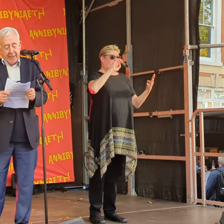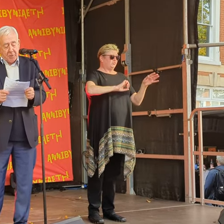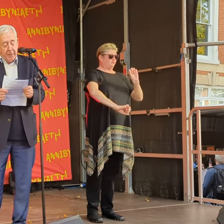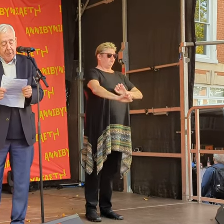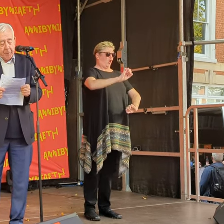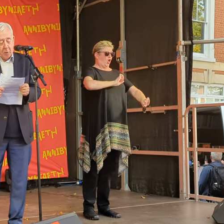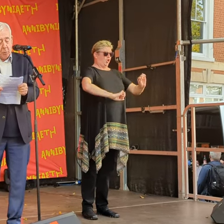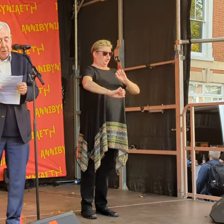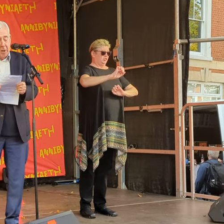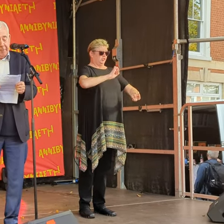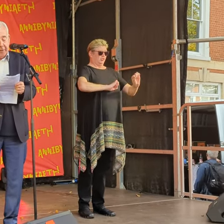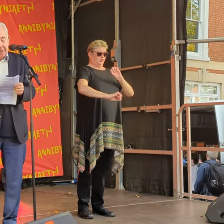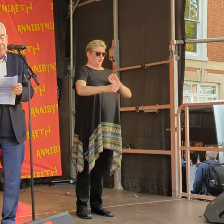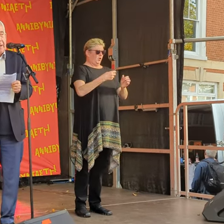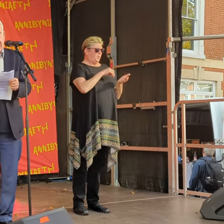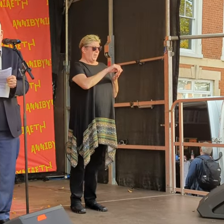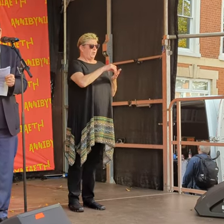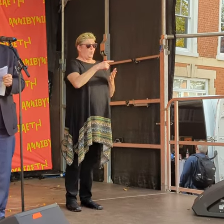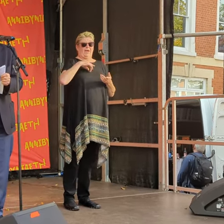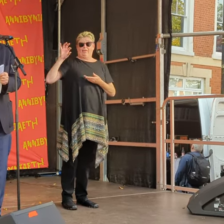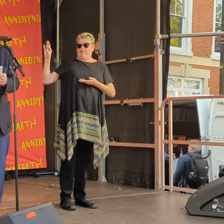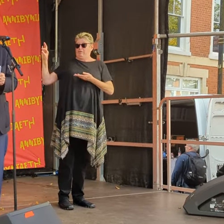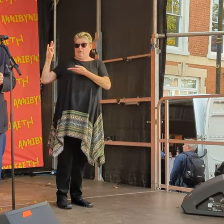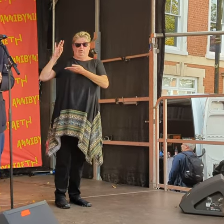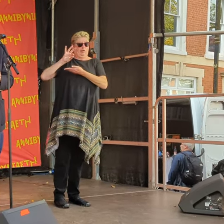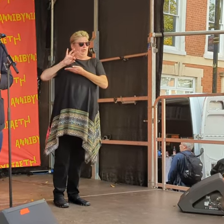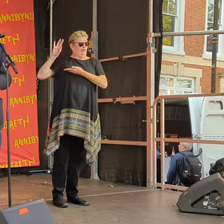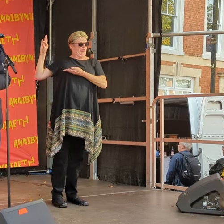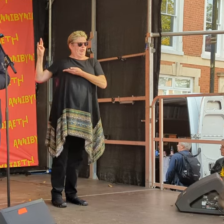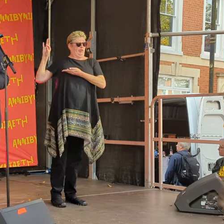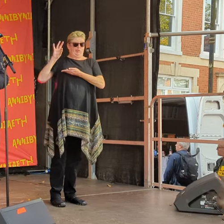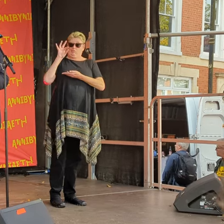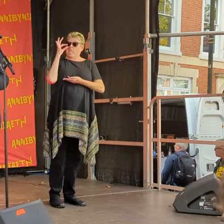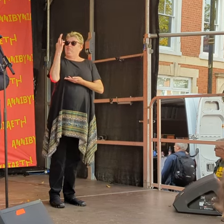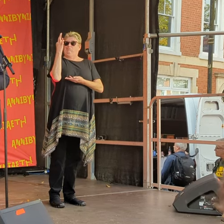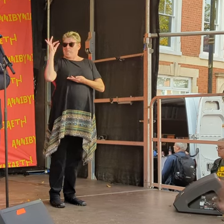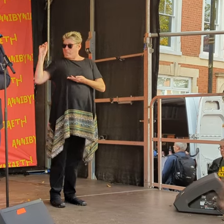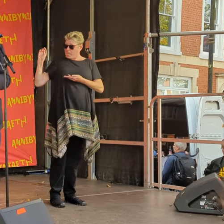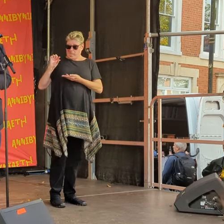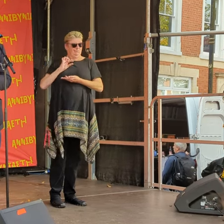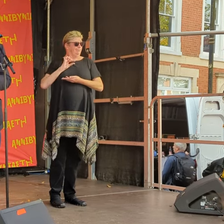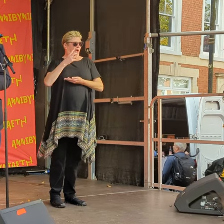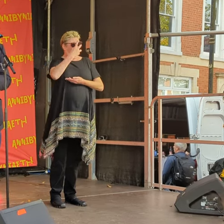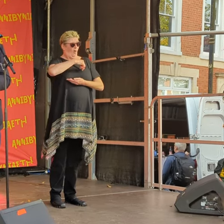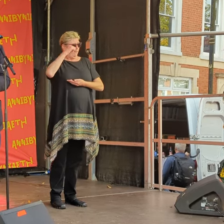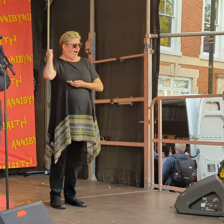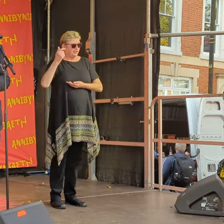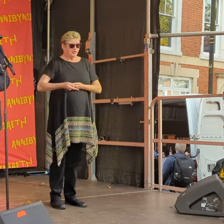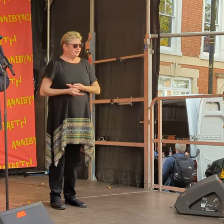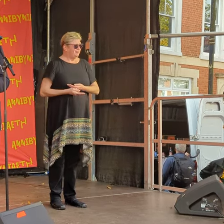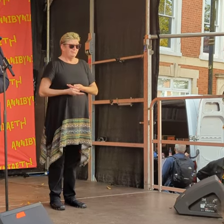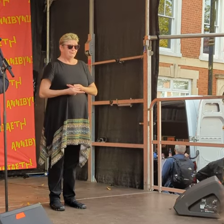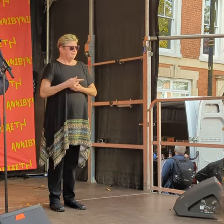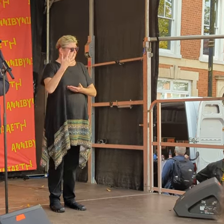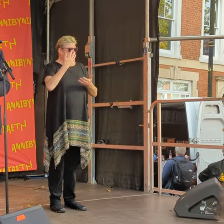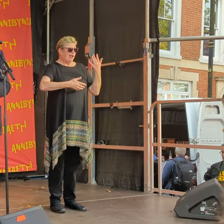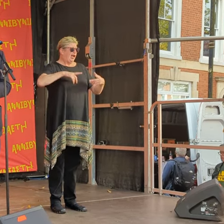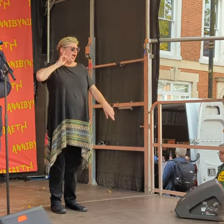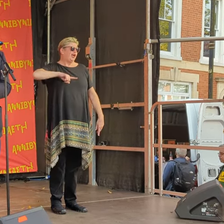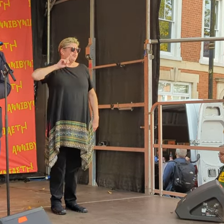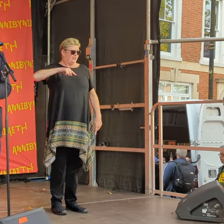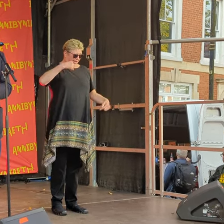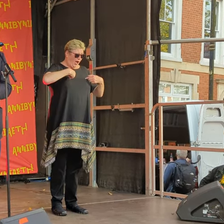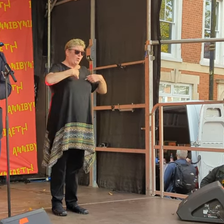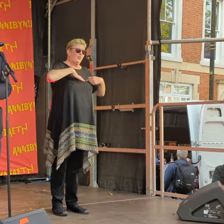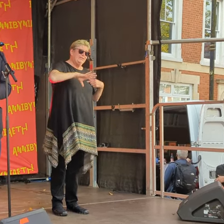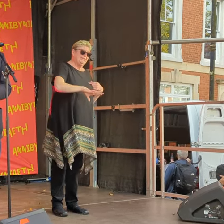to make ends meet because we're funded by a Barnett formula based on a way outdated statistics which ignore Wales'